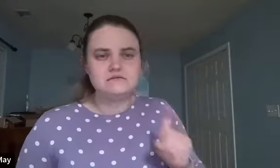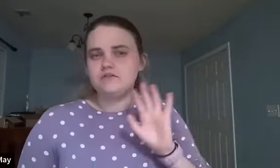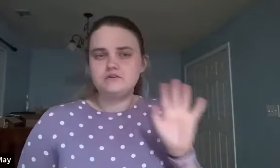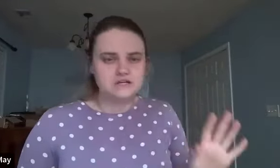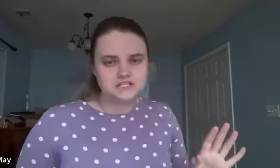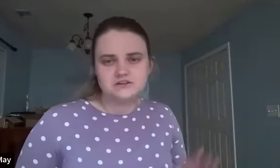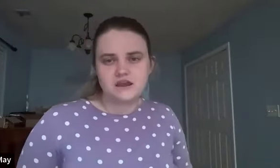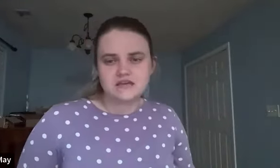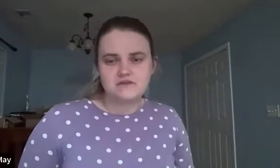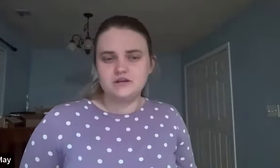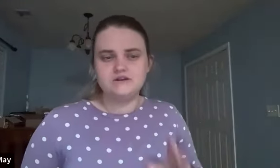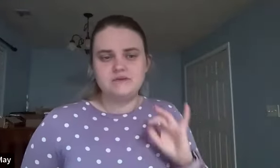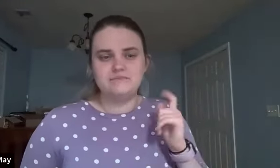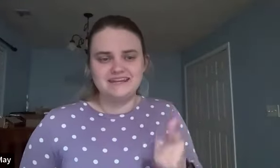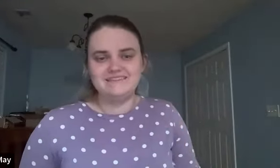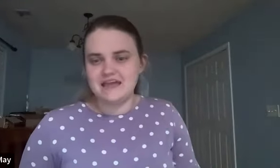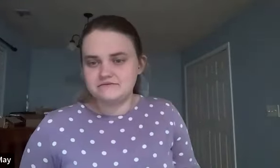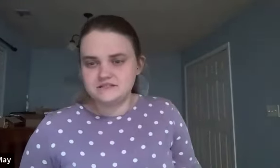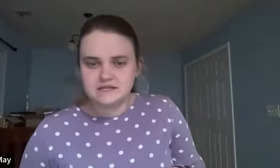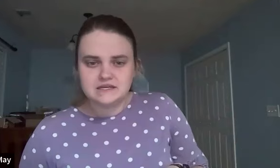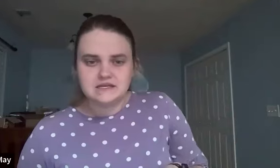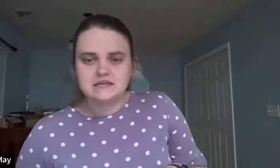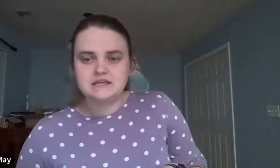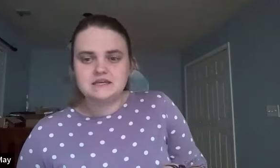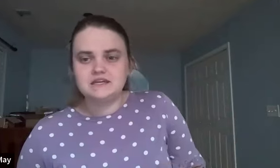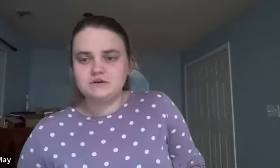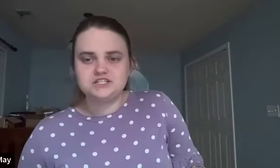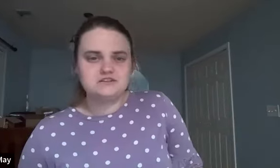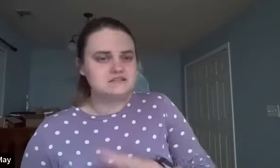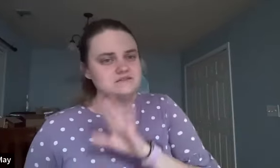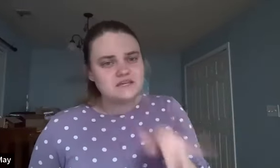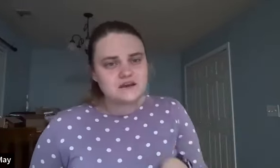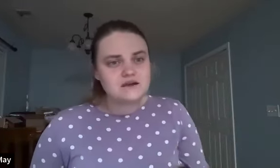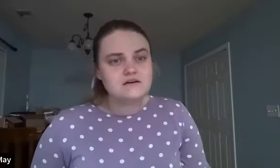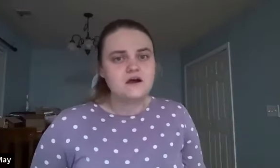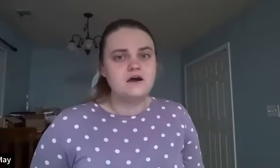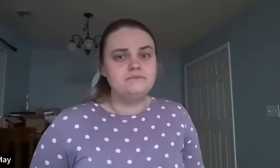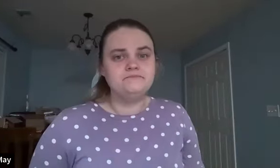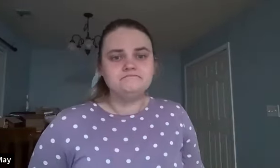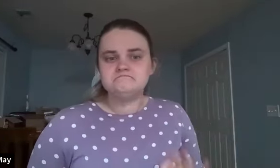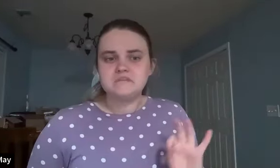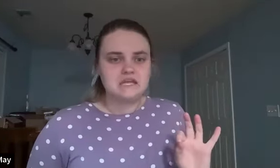other questions you guys have? I know we have about a minute left. Any questions you guys can think of?